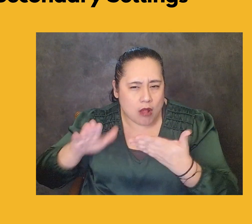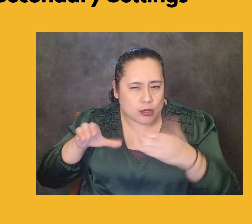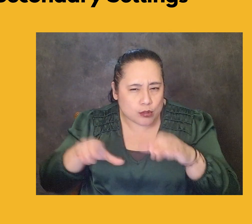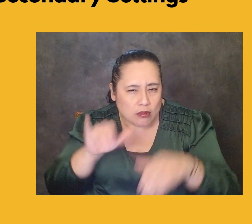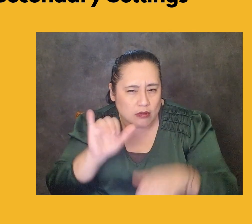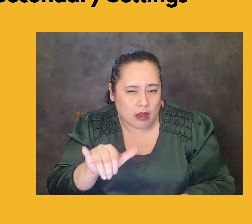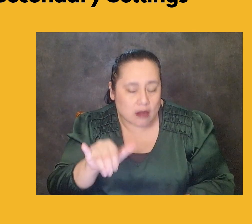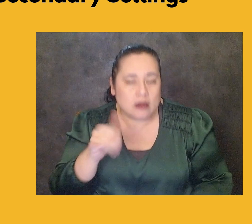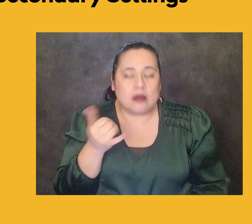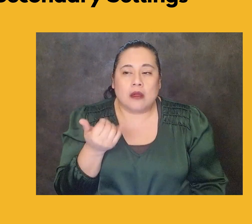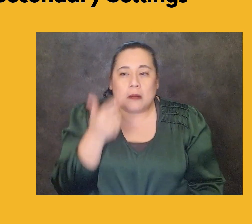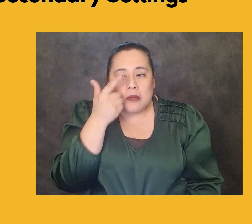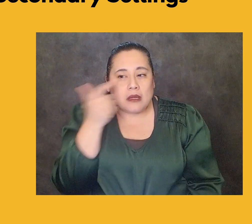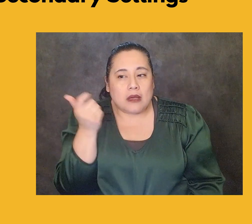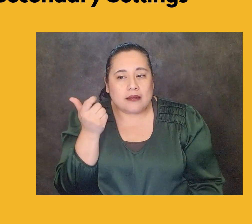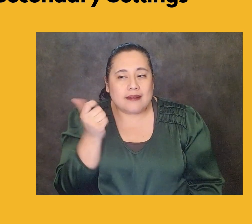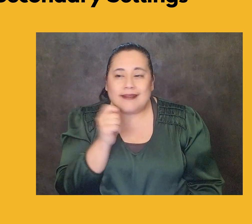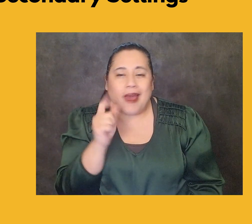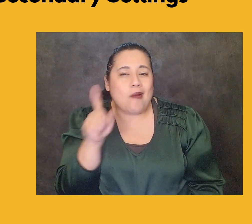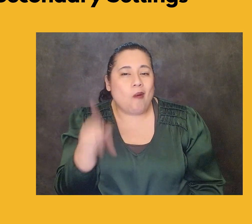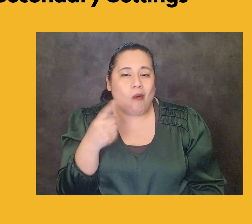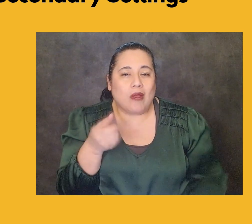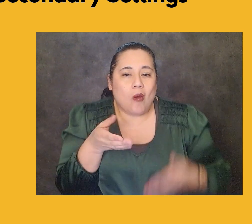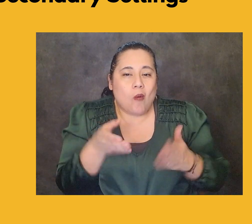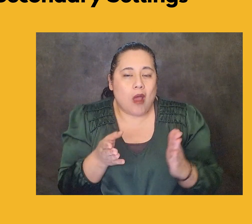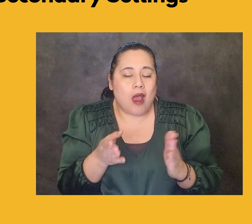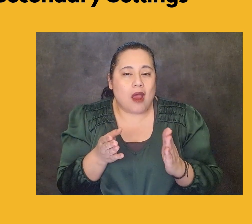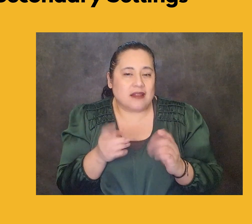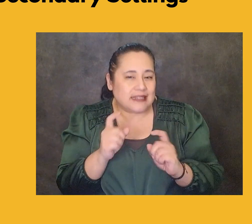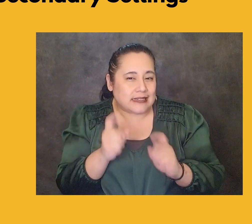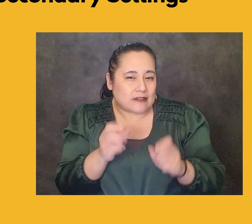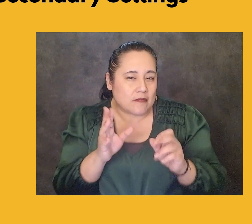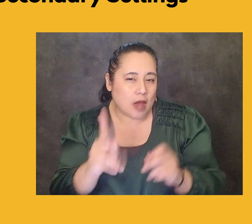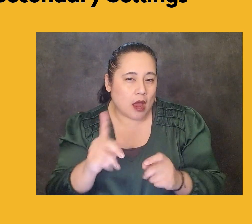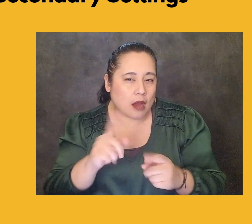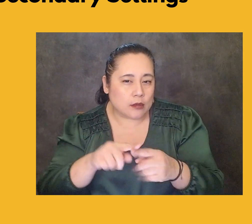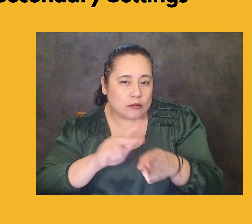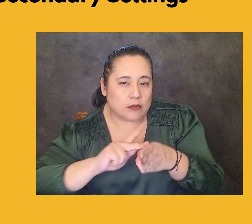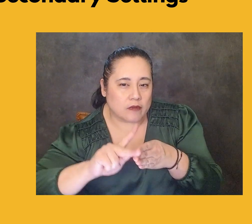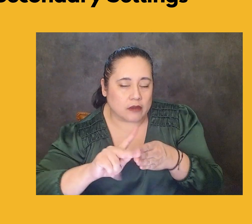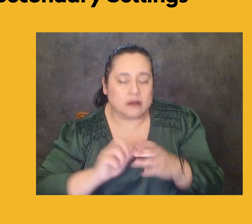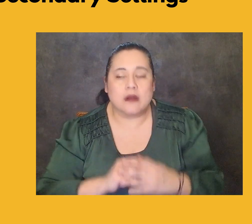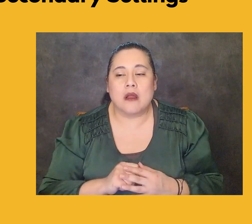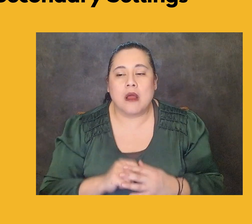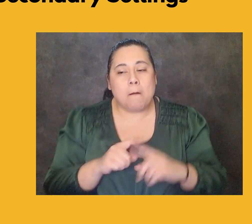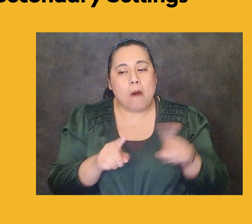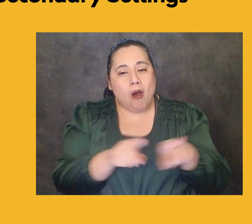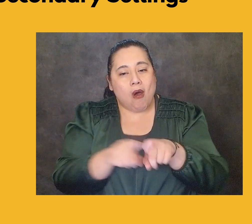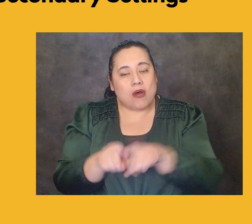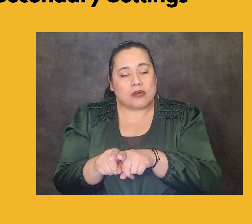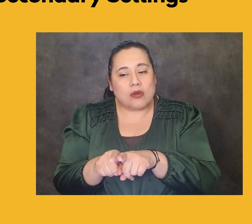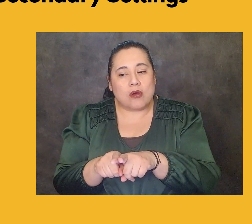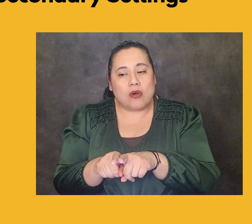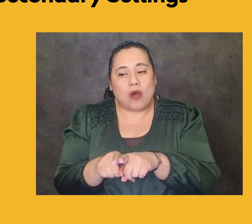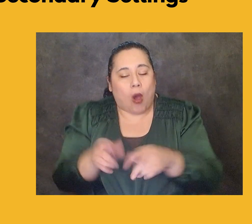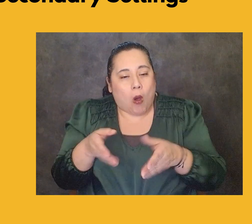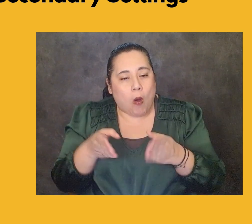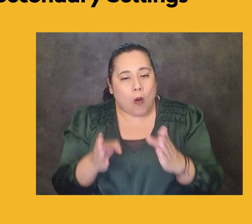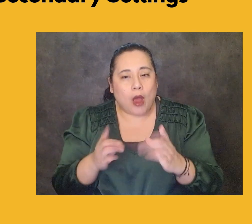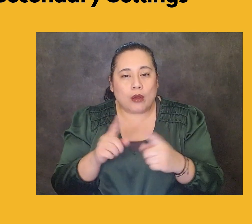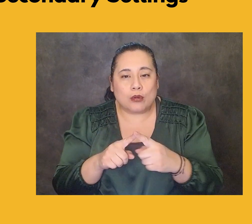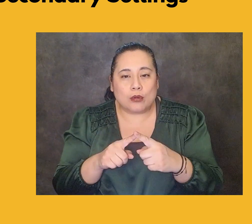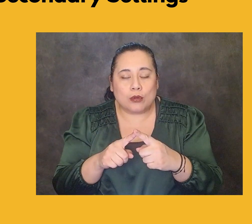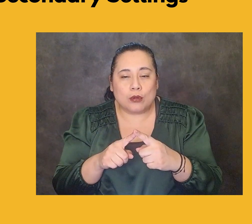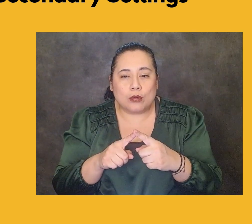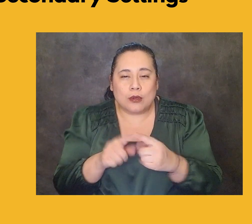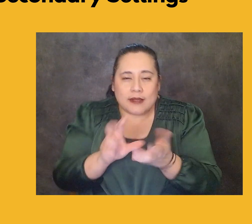that? It's not just a way of giving back to the profession, but also it's a way of